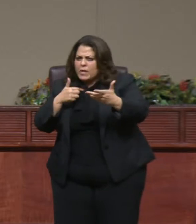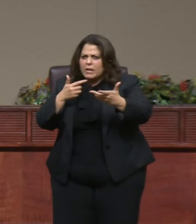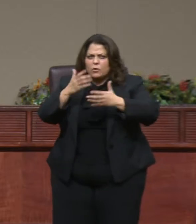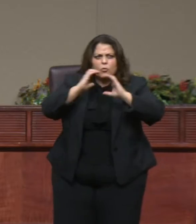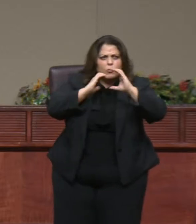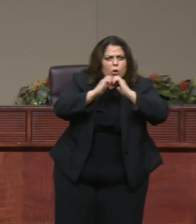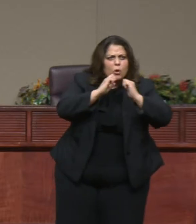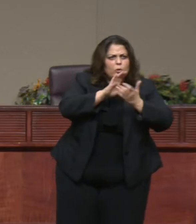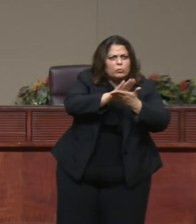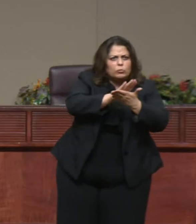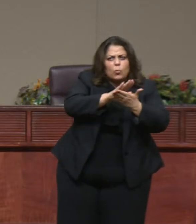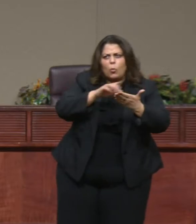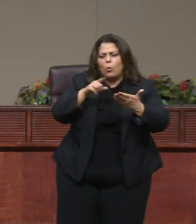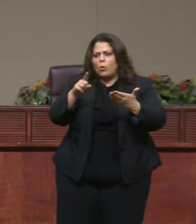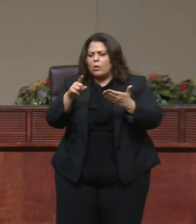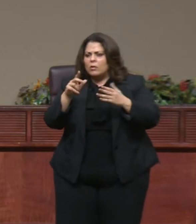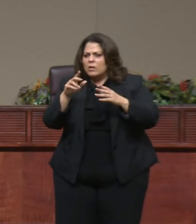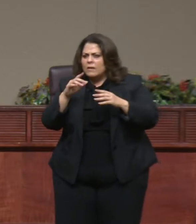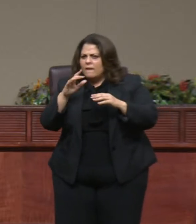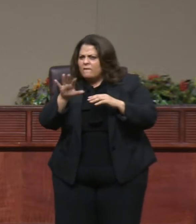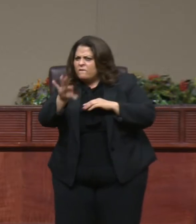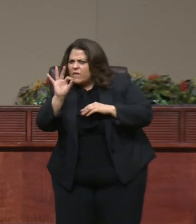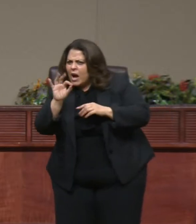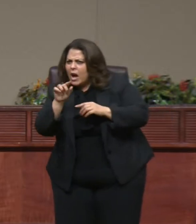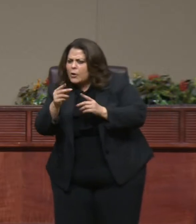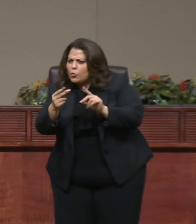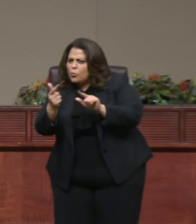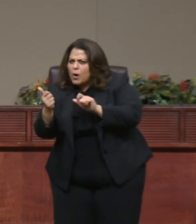quarantine quick, has given us good results.